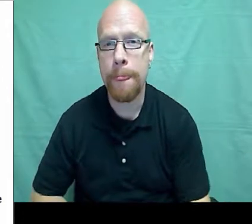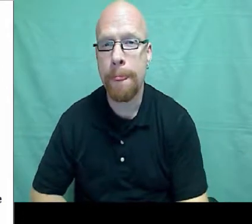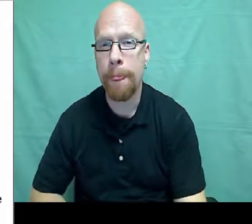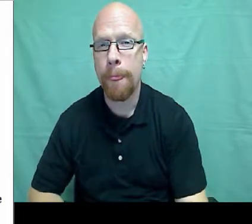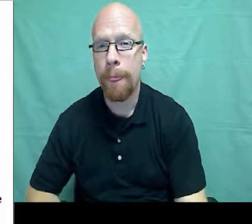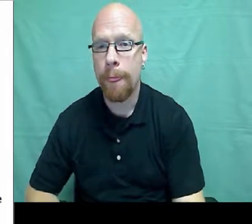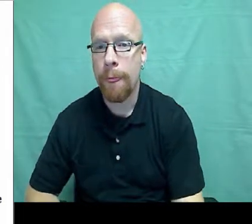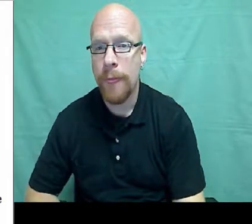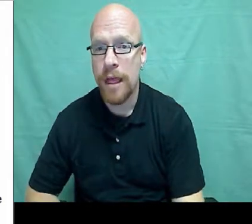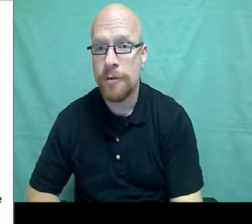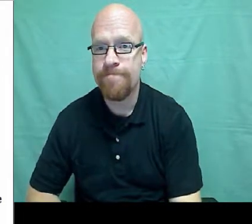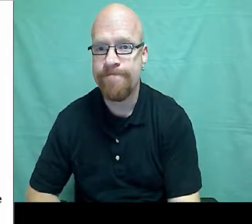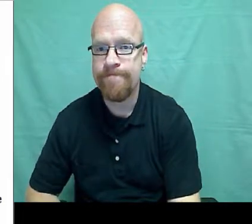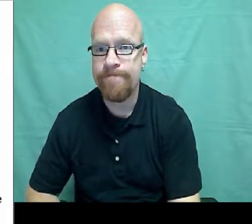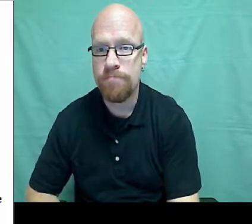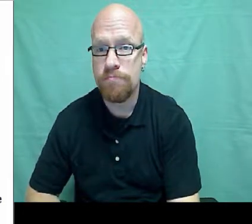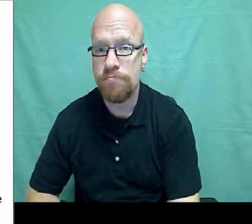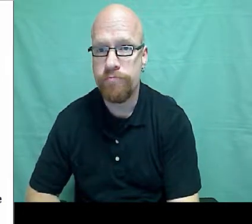this menu pop up.